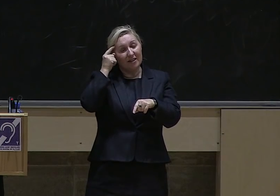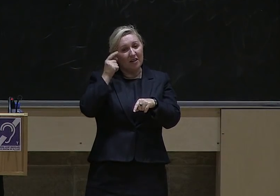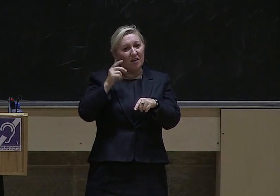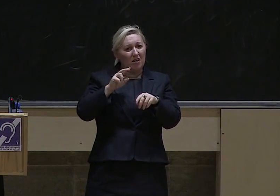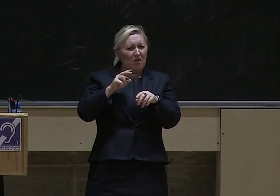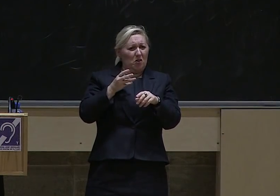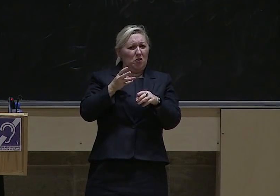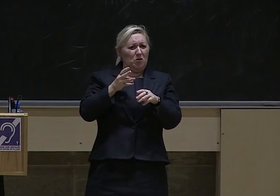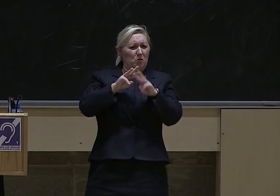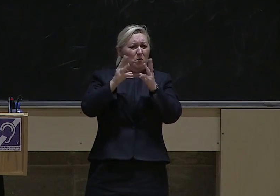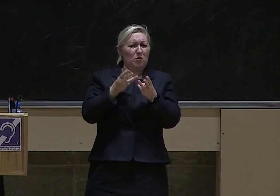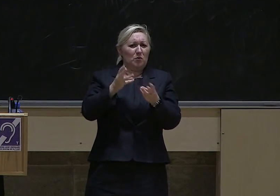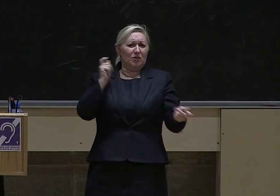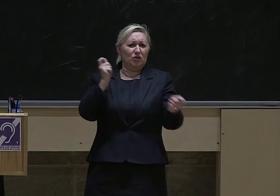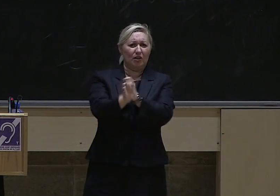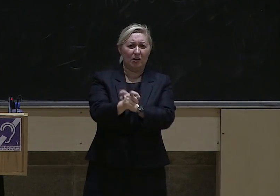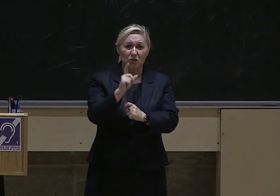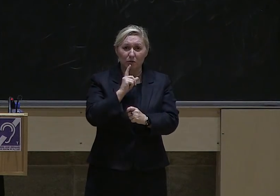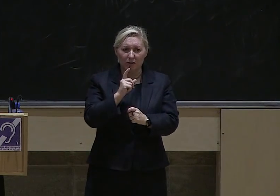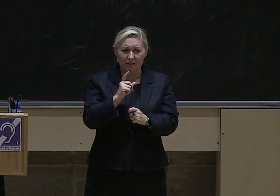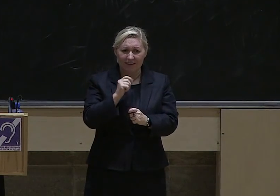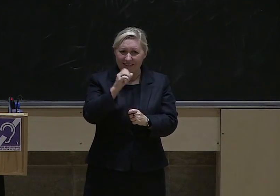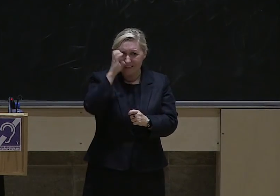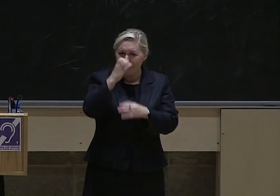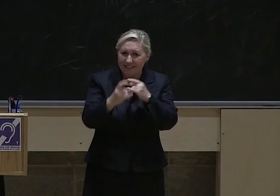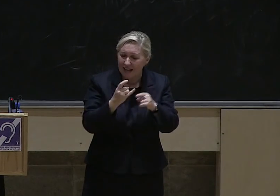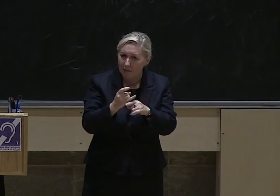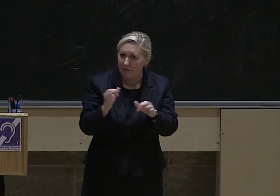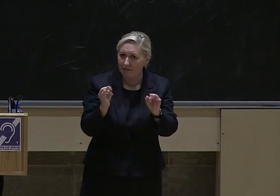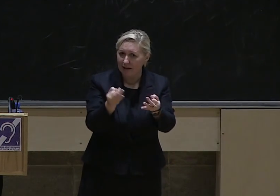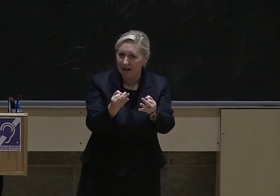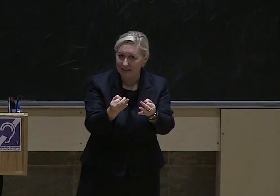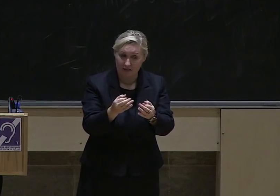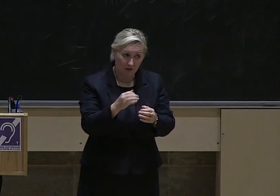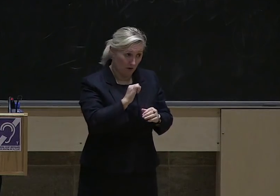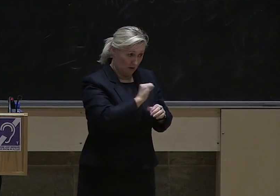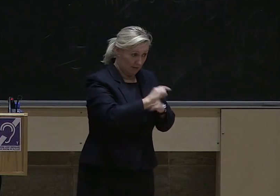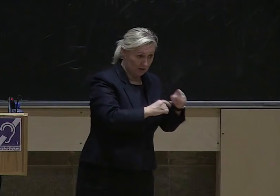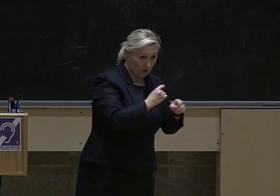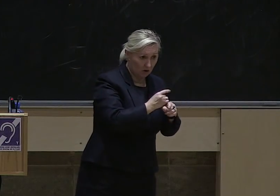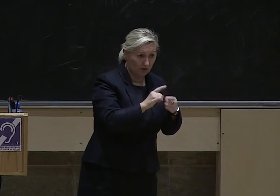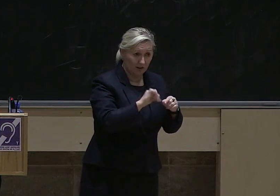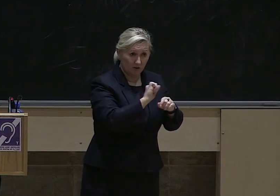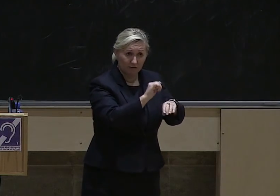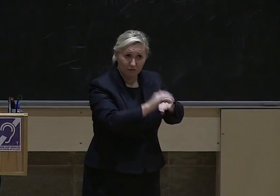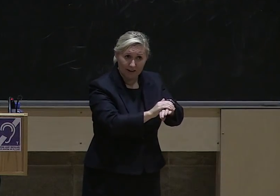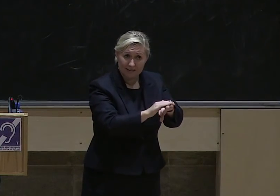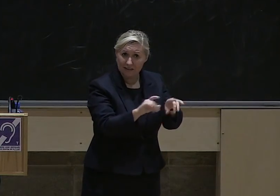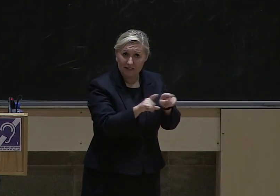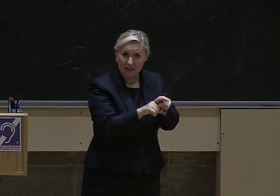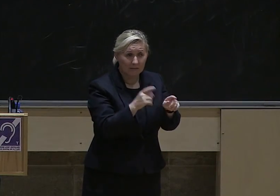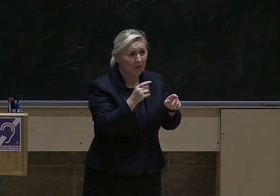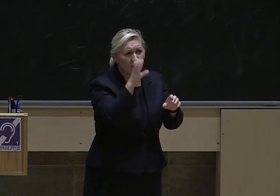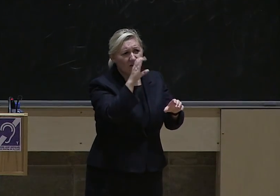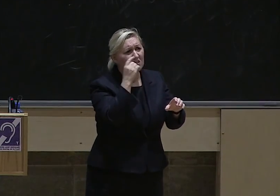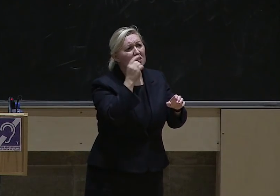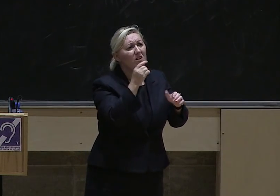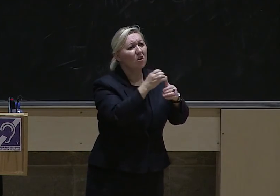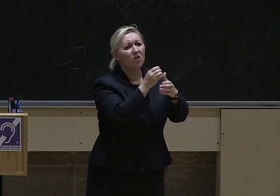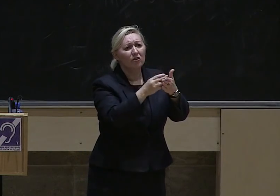They're looking at universities around Europe and indeed around the world, and including the UK, despite its much higher